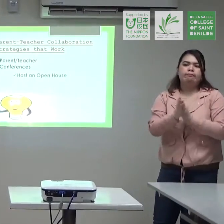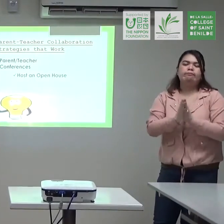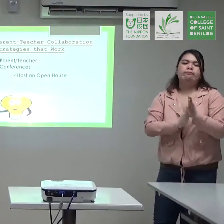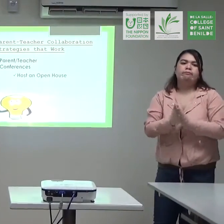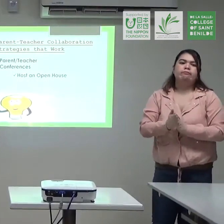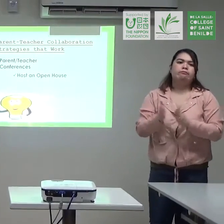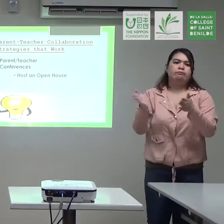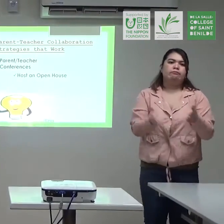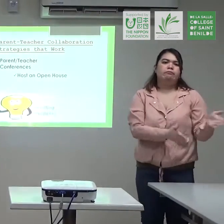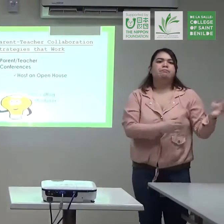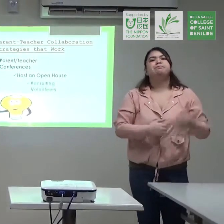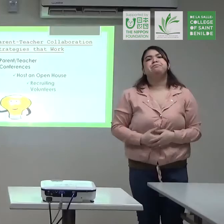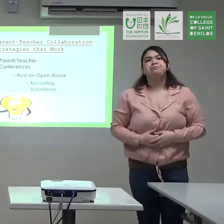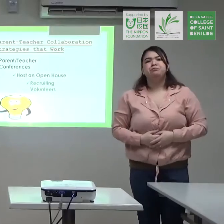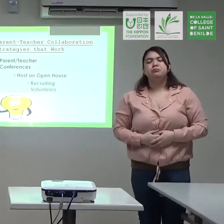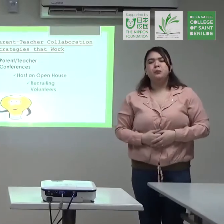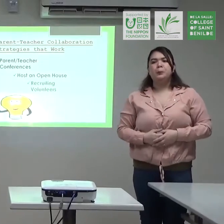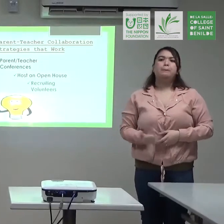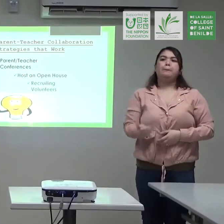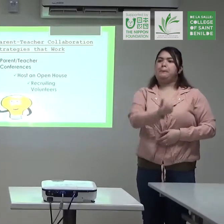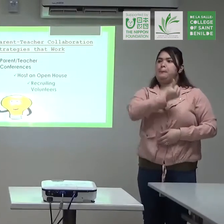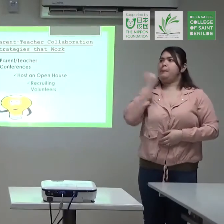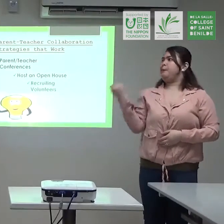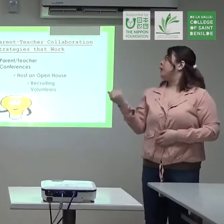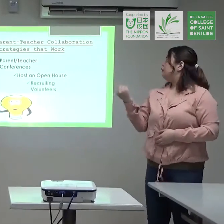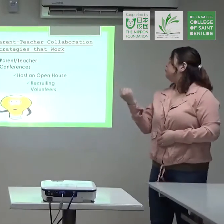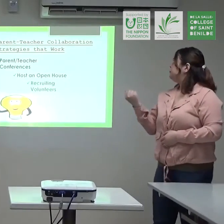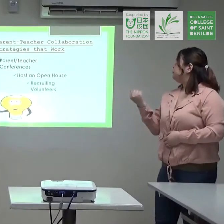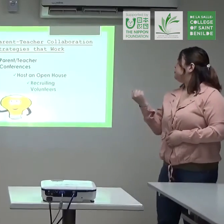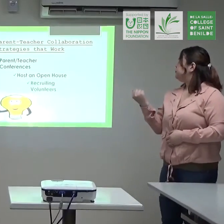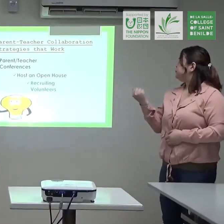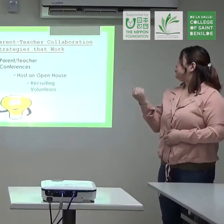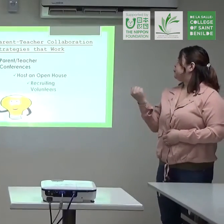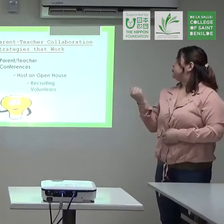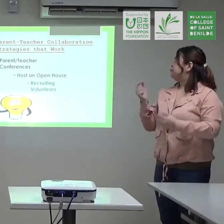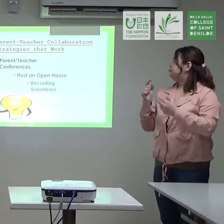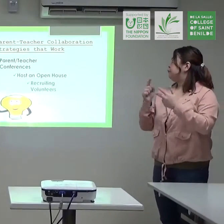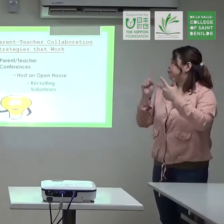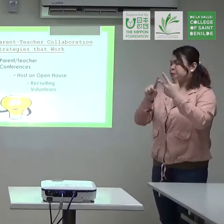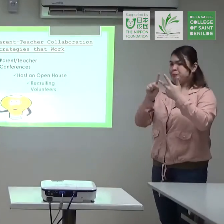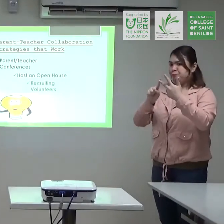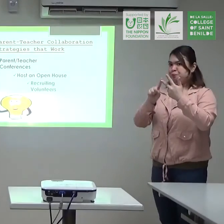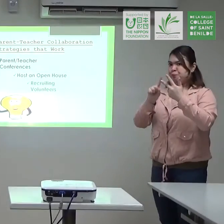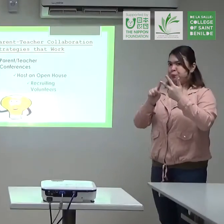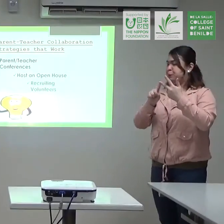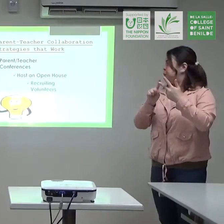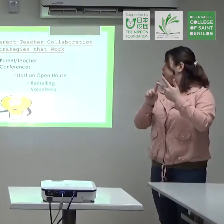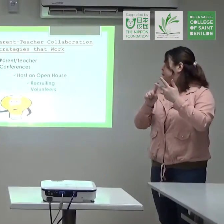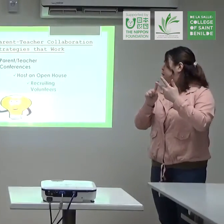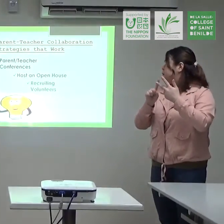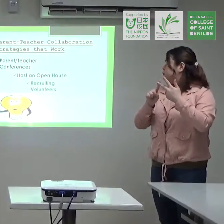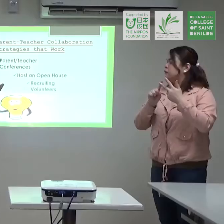So, another is, there are parents or even